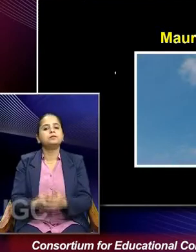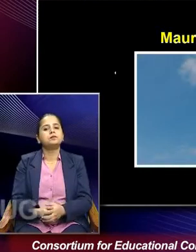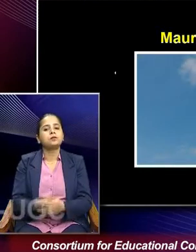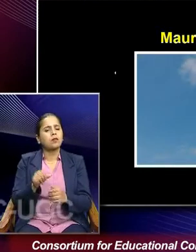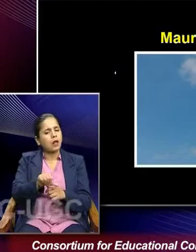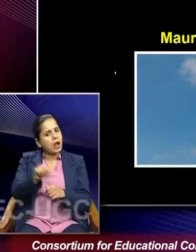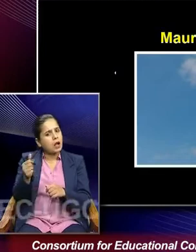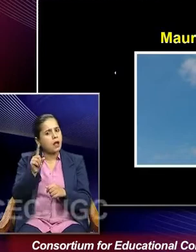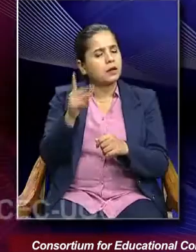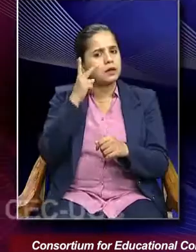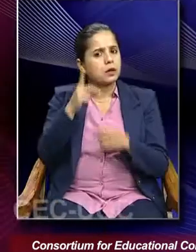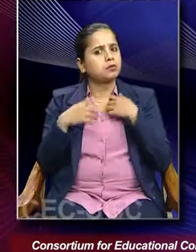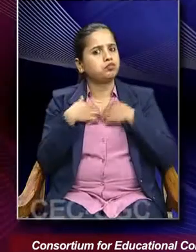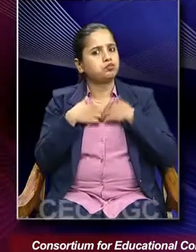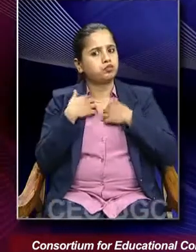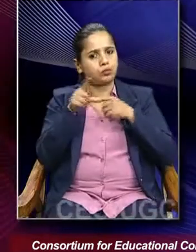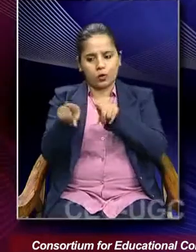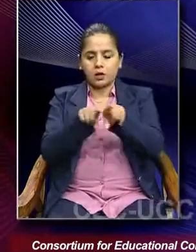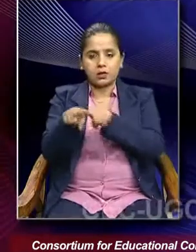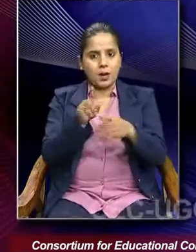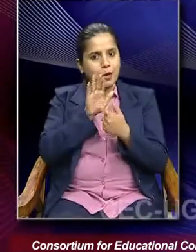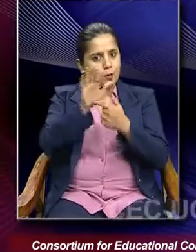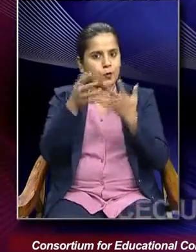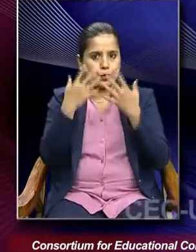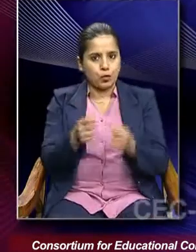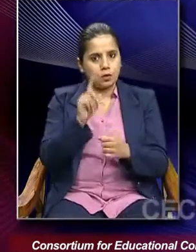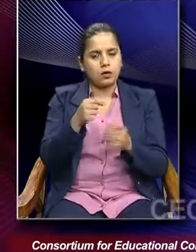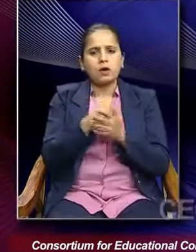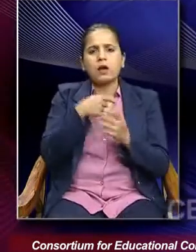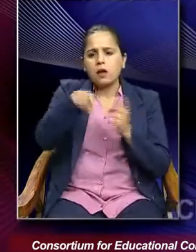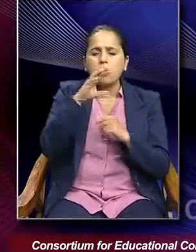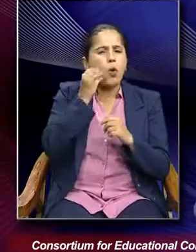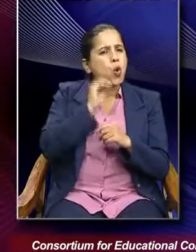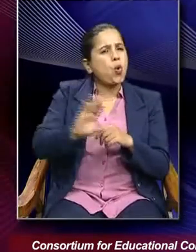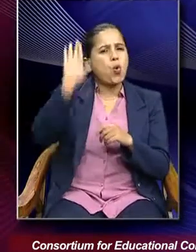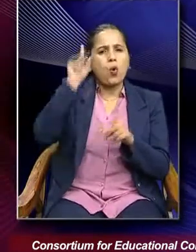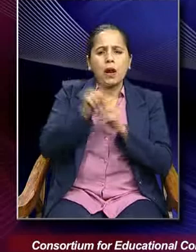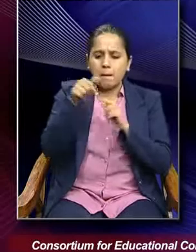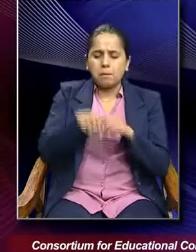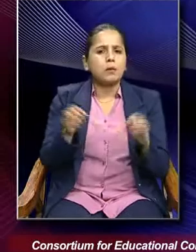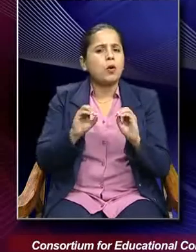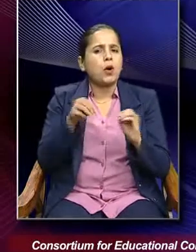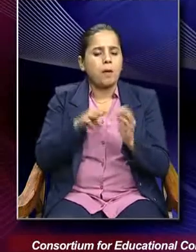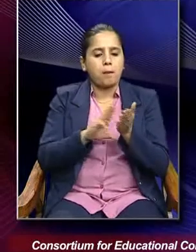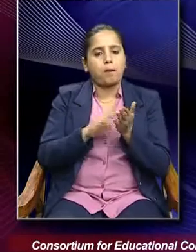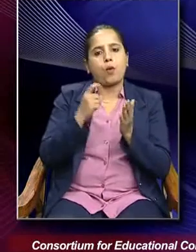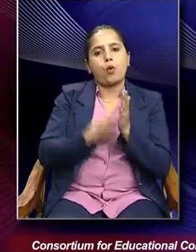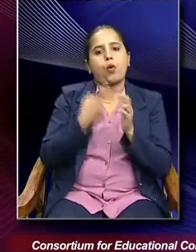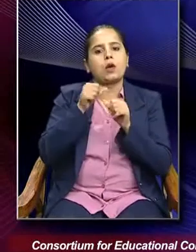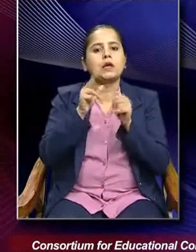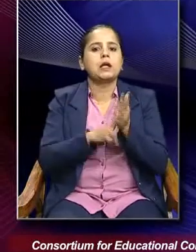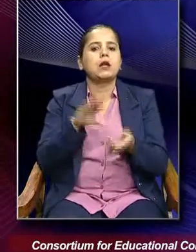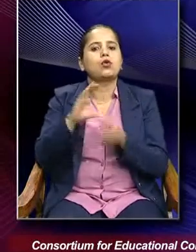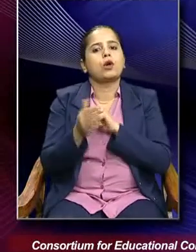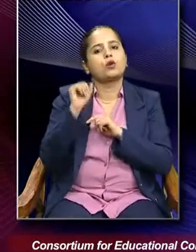Another very interesting example, which is much older than Mauryan sculpture, is that of